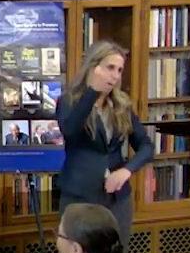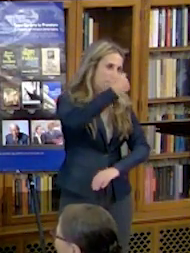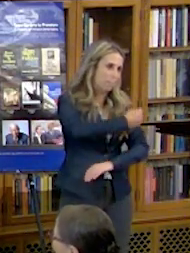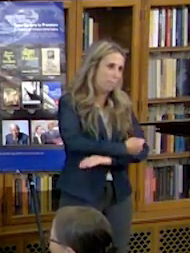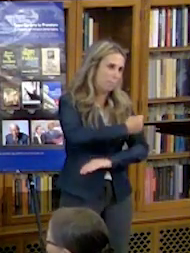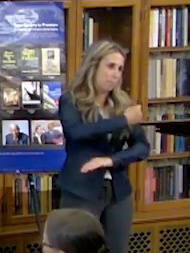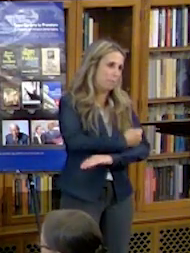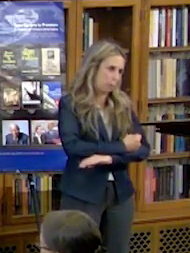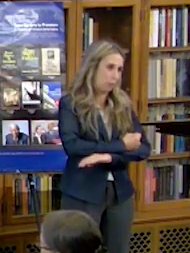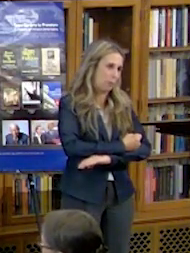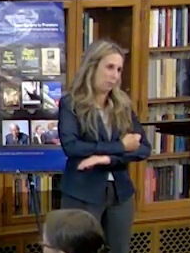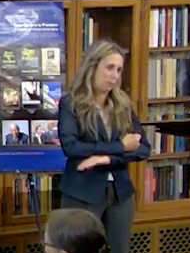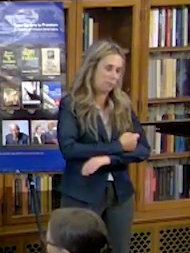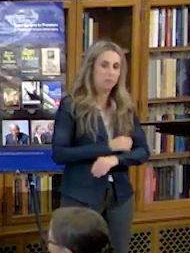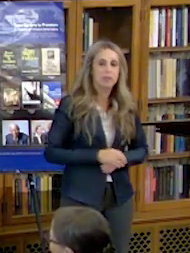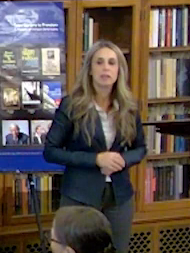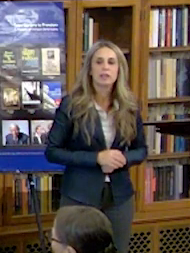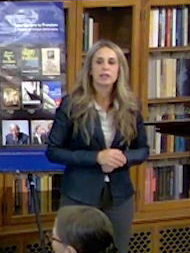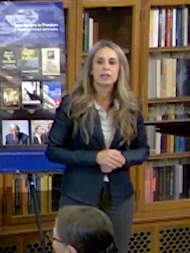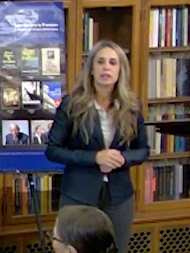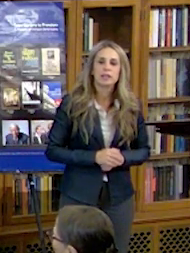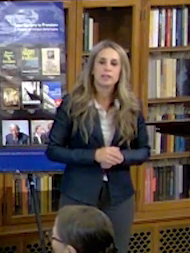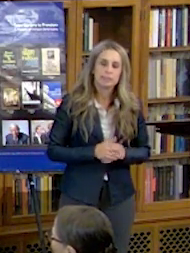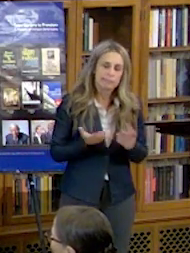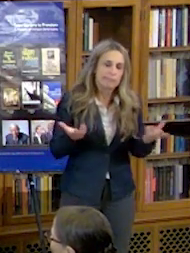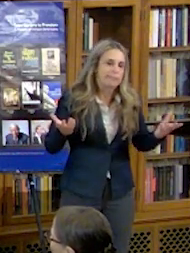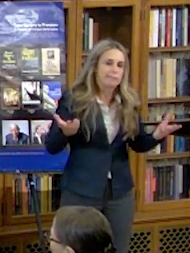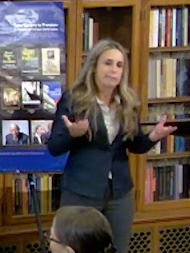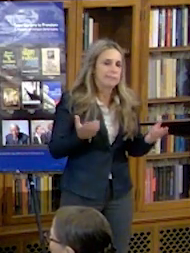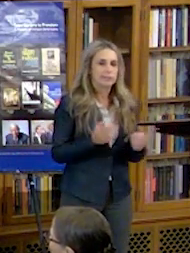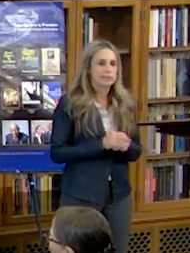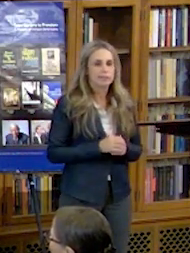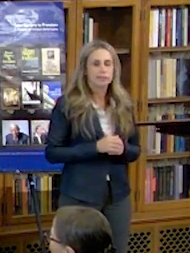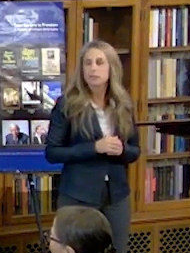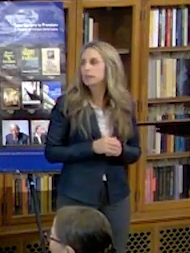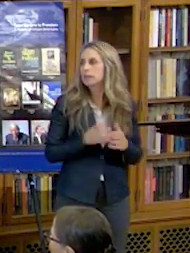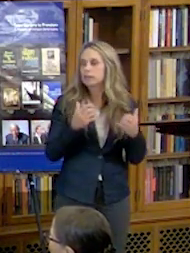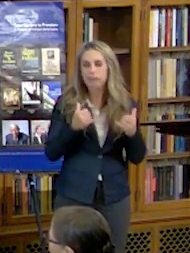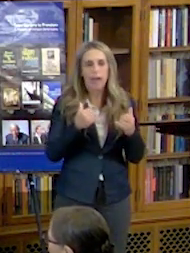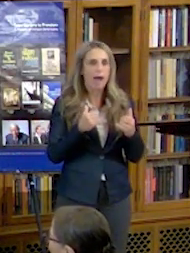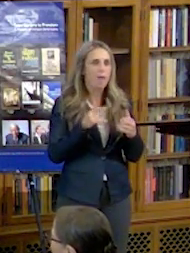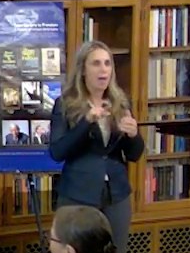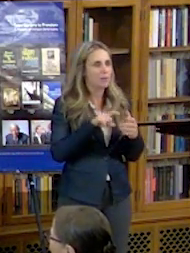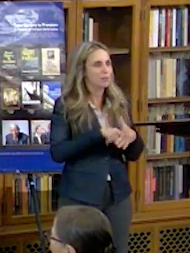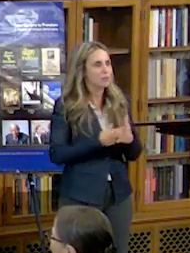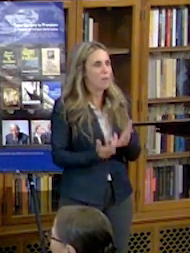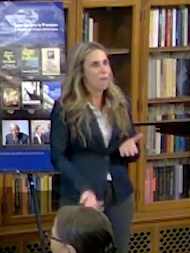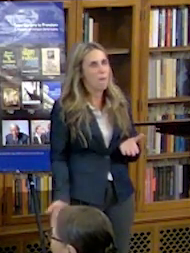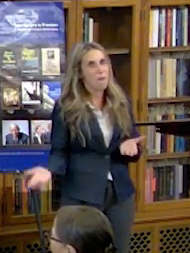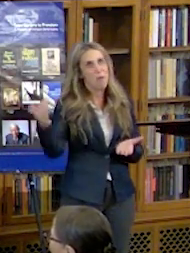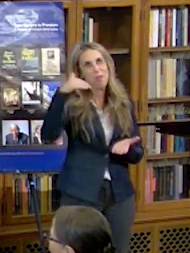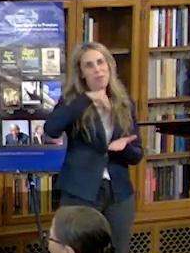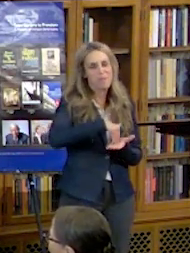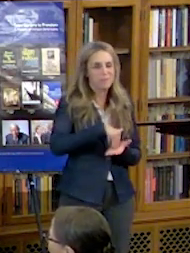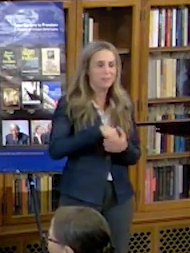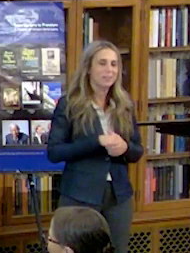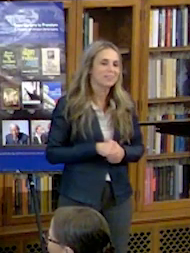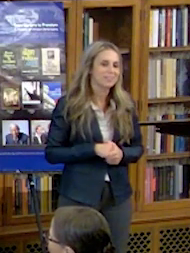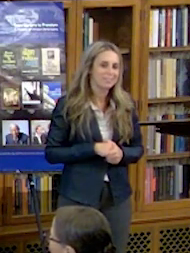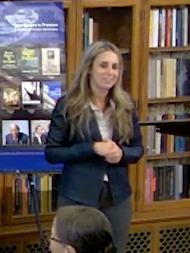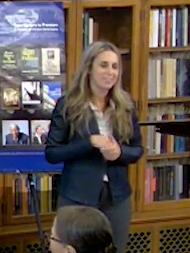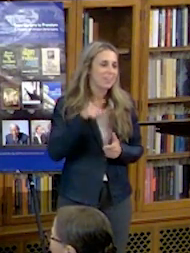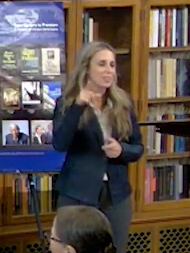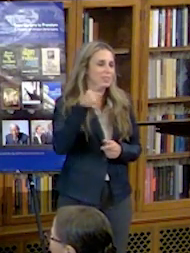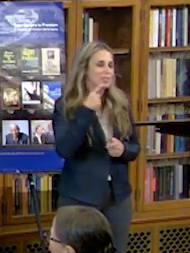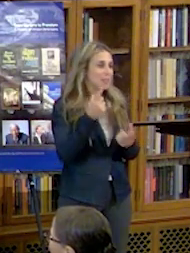yeah so I would I was never able to get them so now I have to restart what I did before so um she